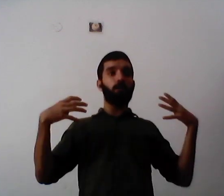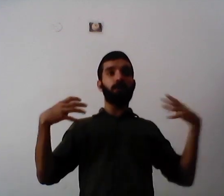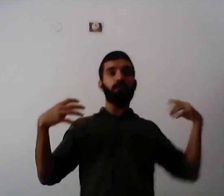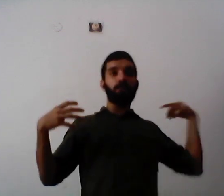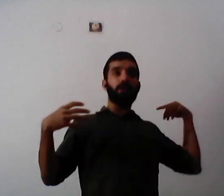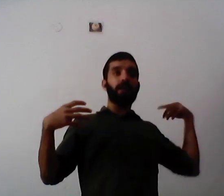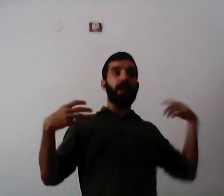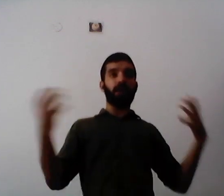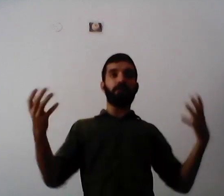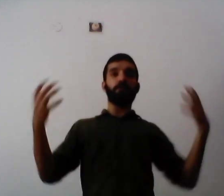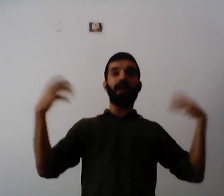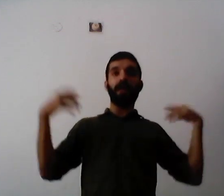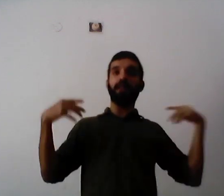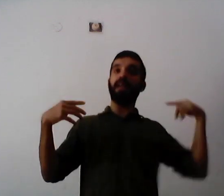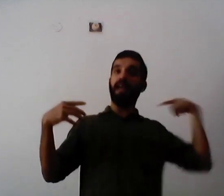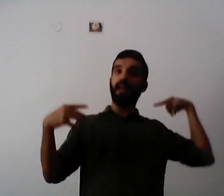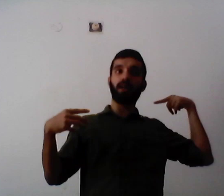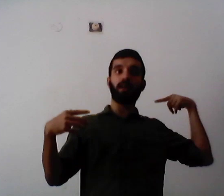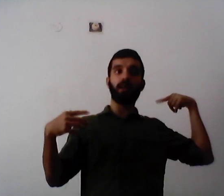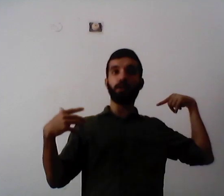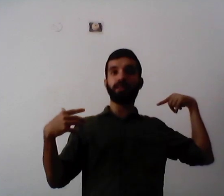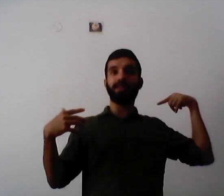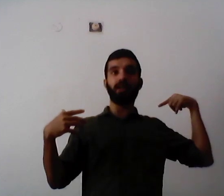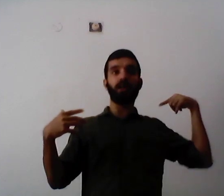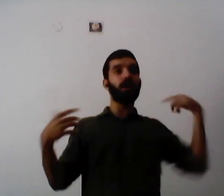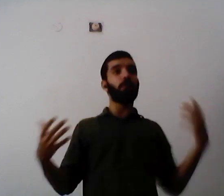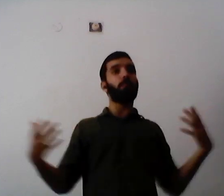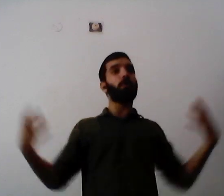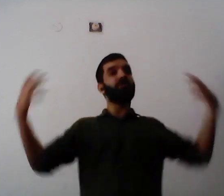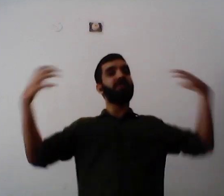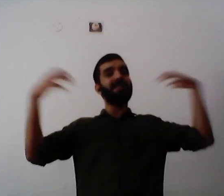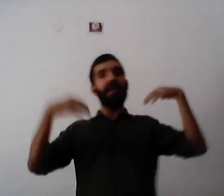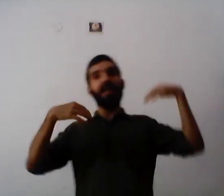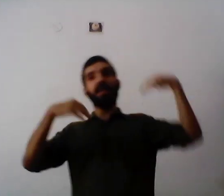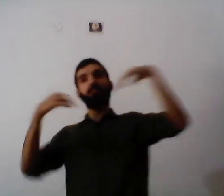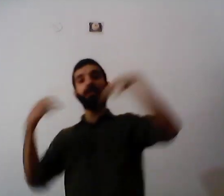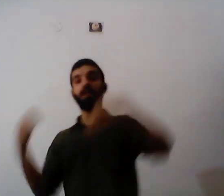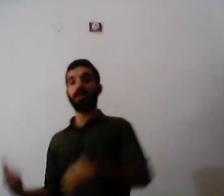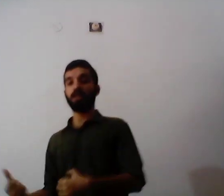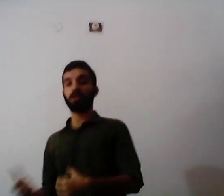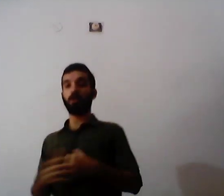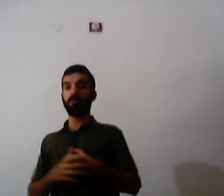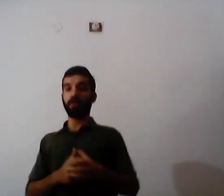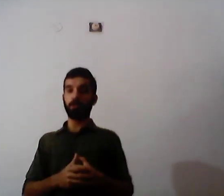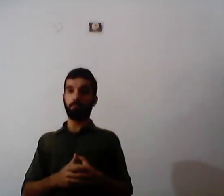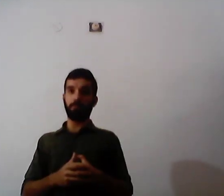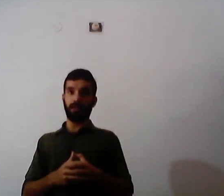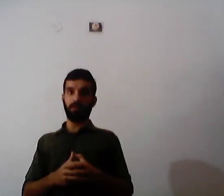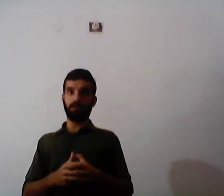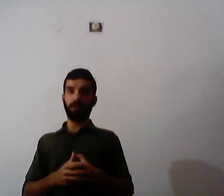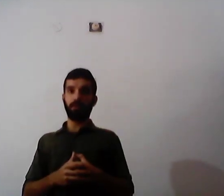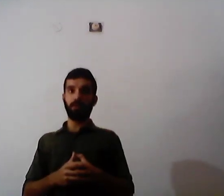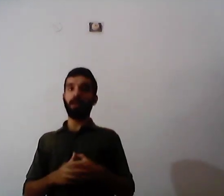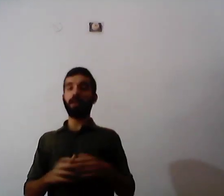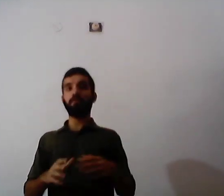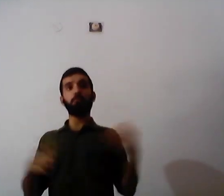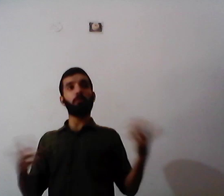whatever you are carrying, if you are carrying air in your cylinder, more of this air will dissolve in your blood, right? And when more